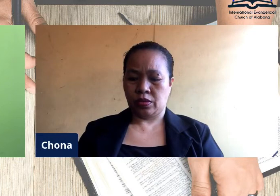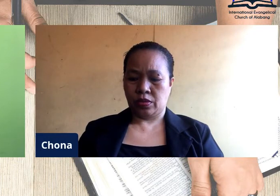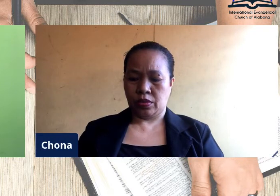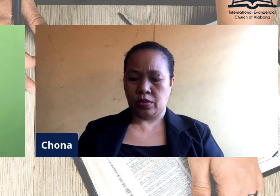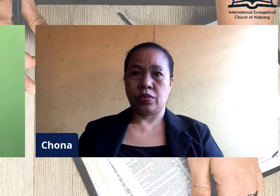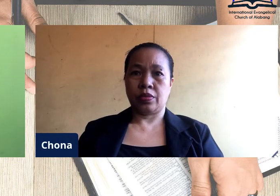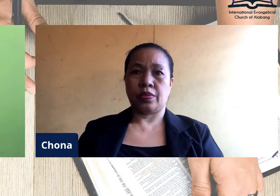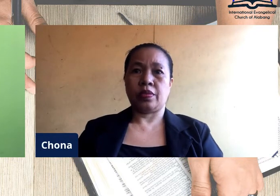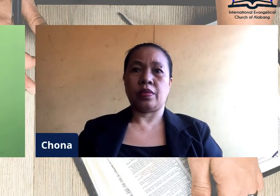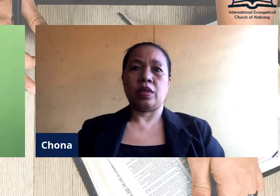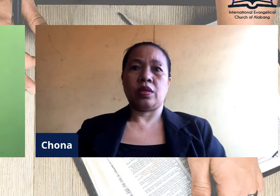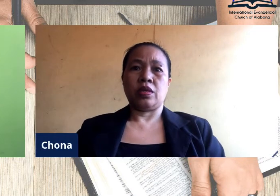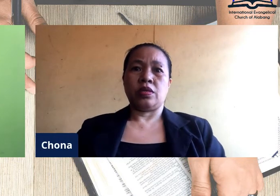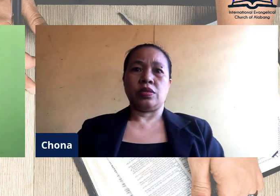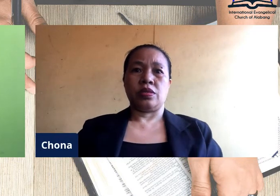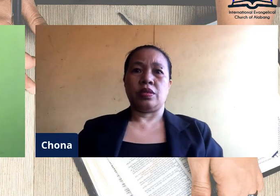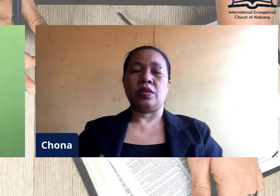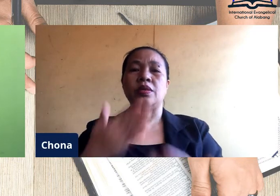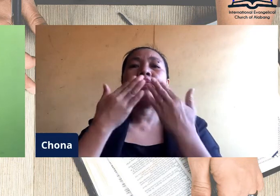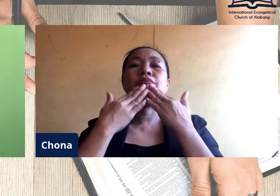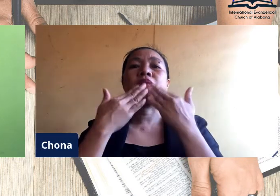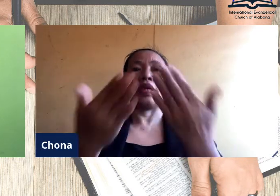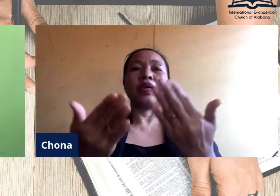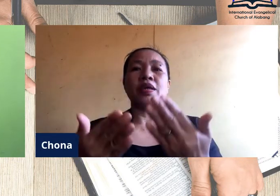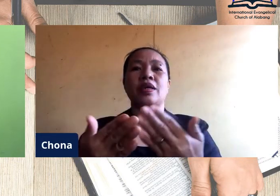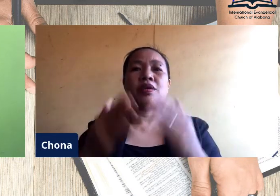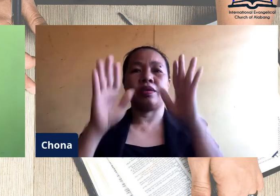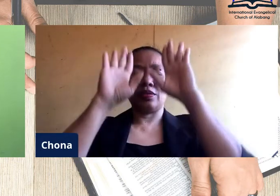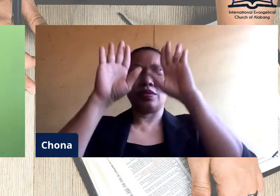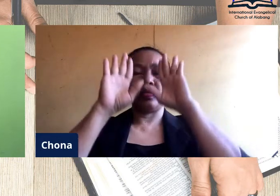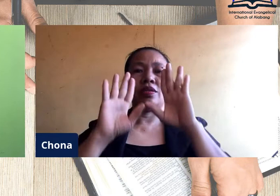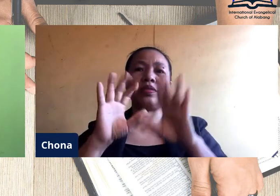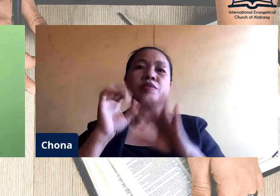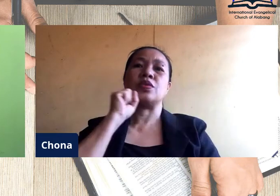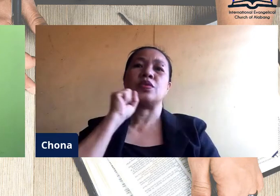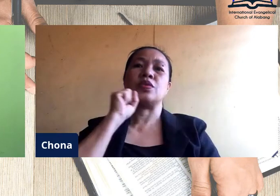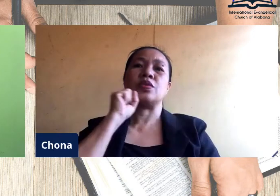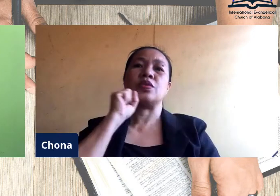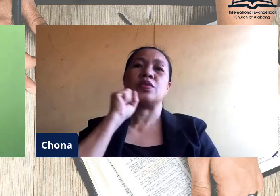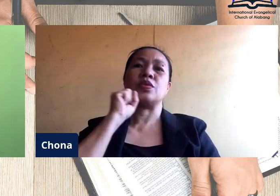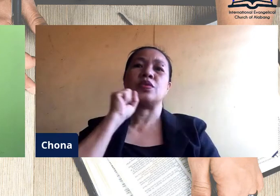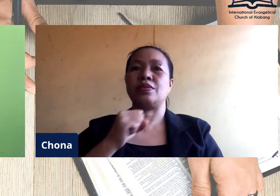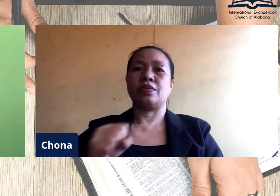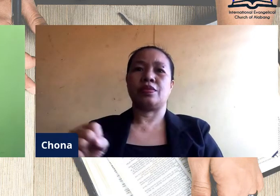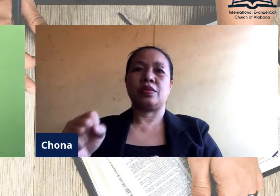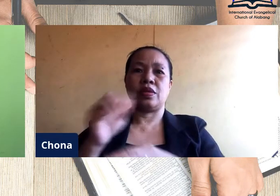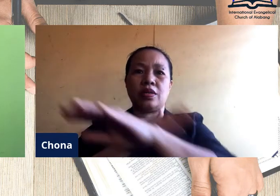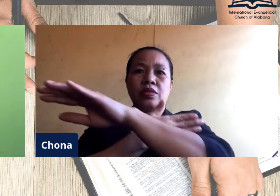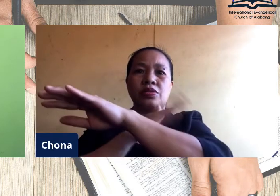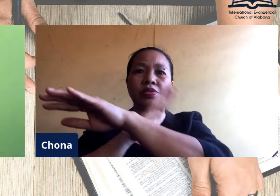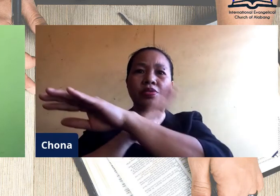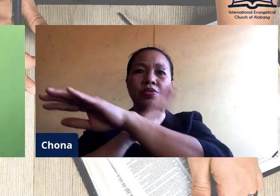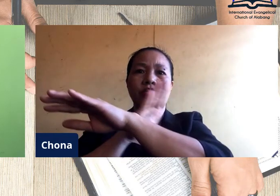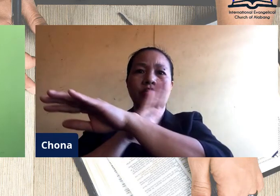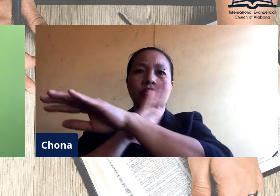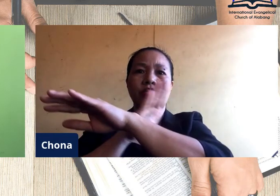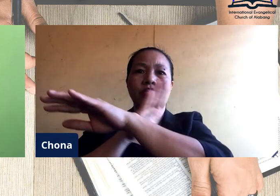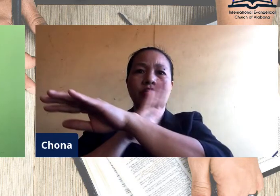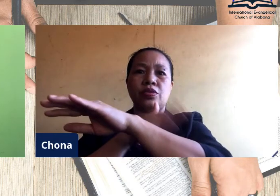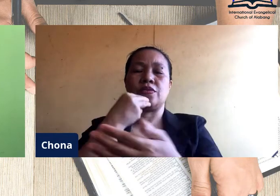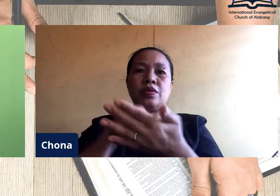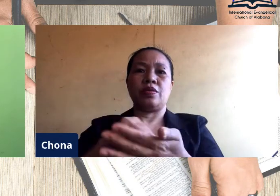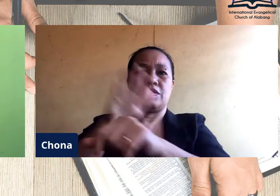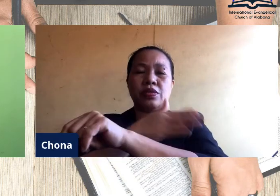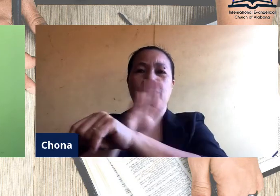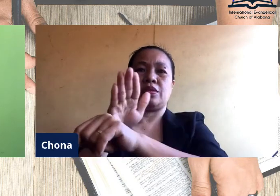are. Thank you, Charmaine, for the wonderful song. I hope you were blessed by the message of the song. Yan. So,